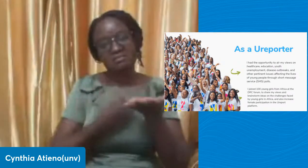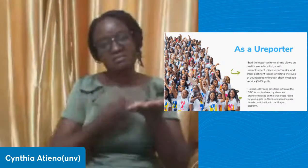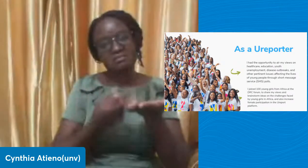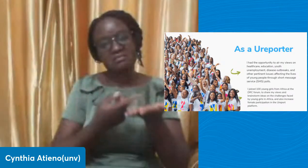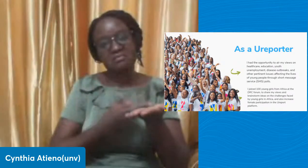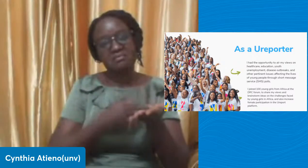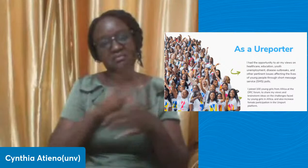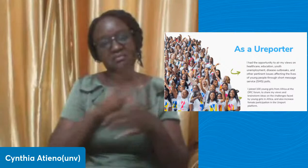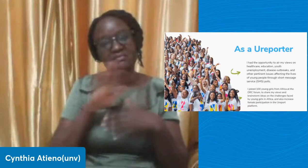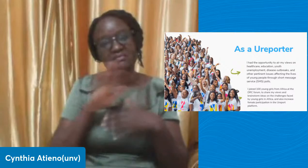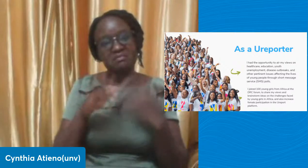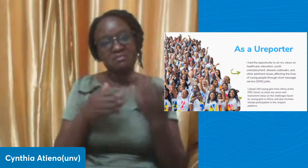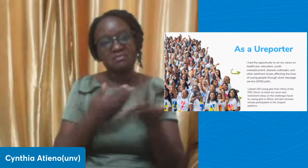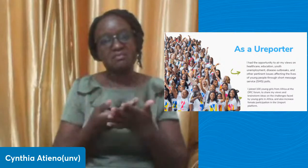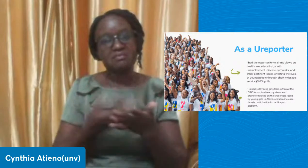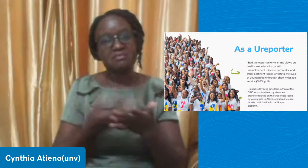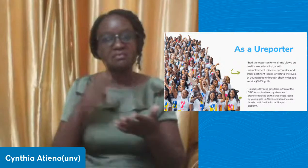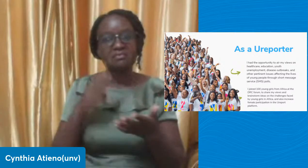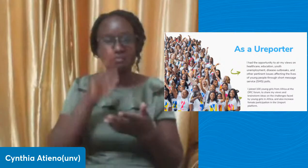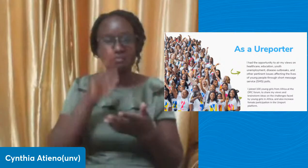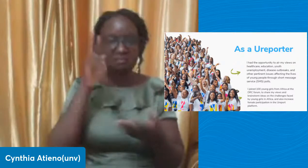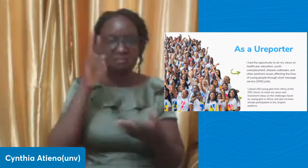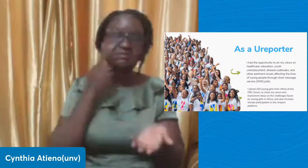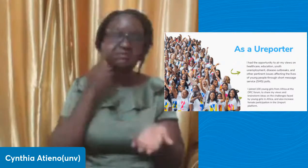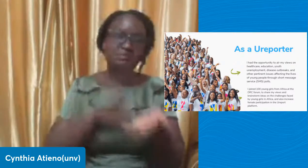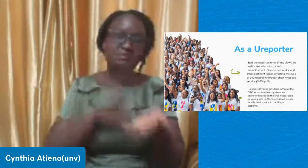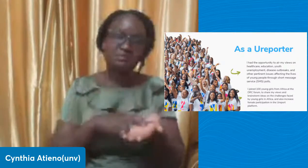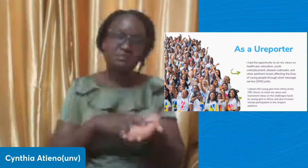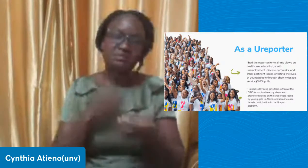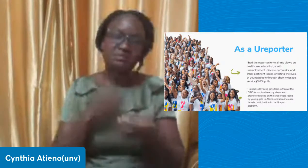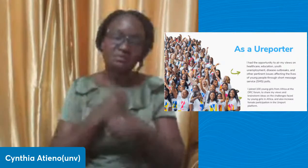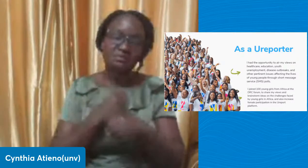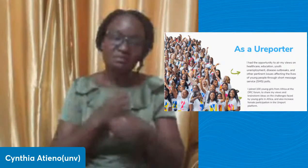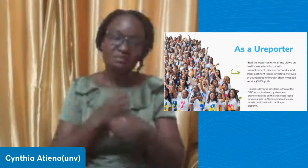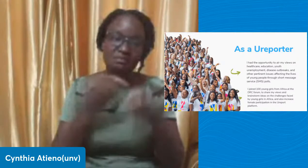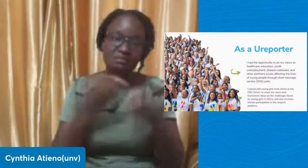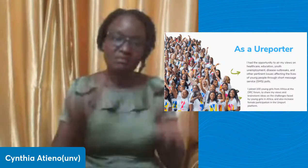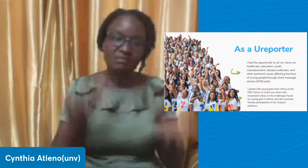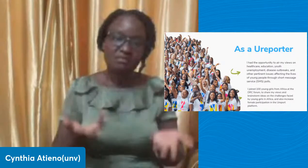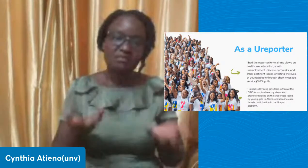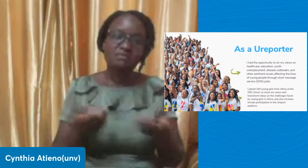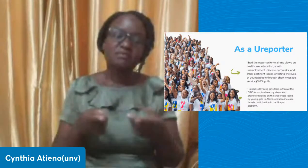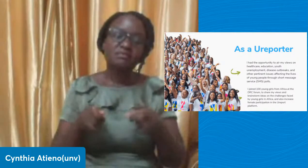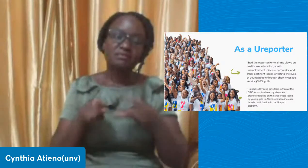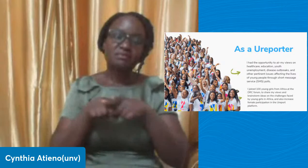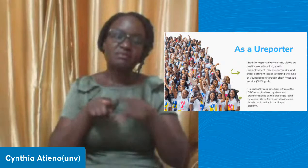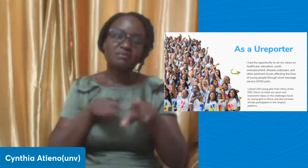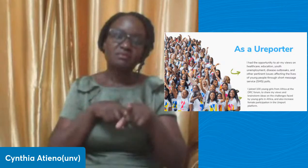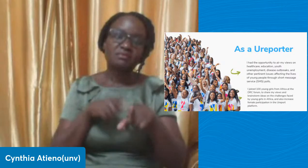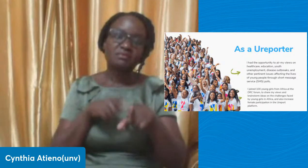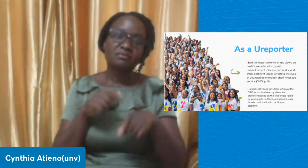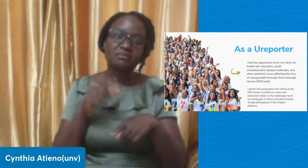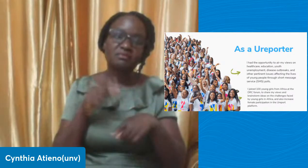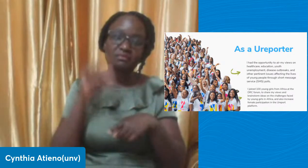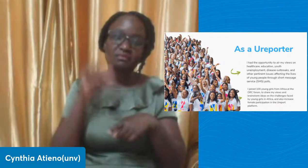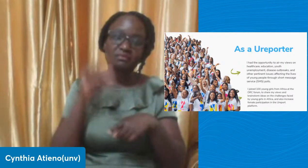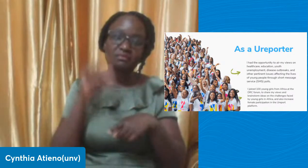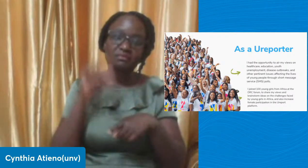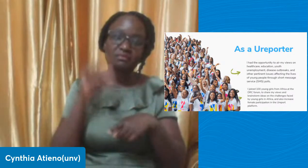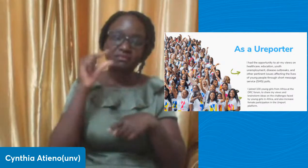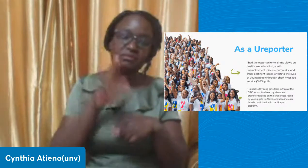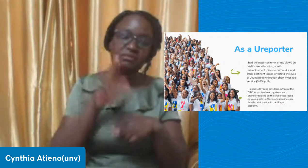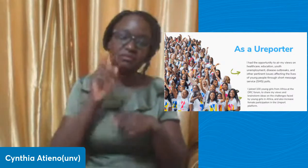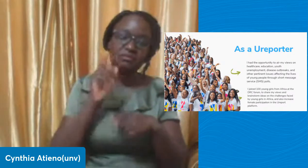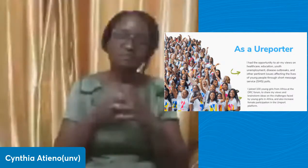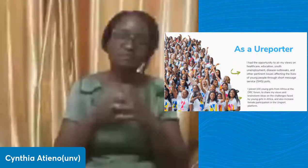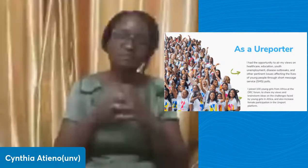experience as a youth reporter. And I'm also going to be sharing about Generation Unlimited and the Young People's Action